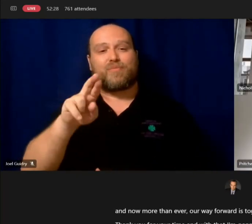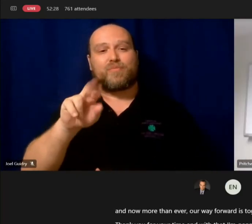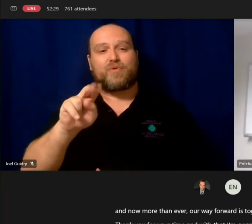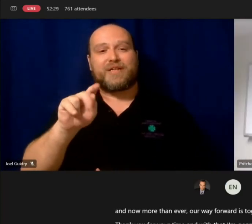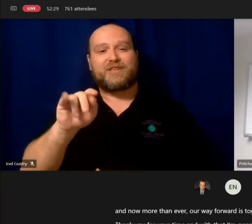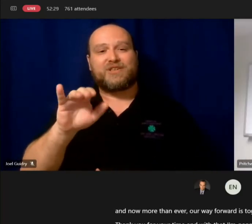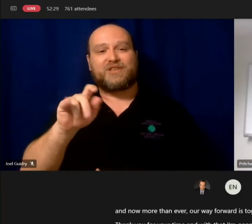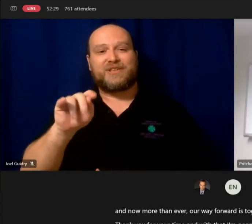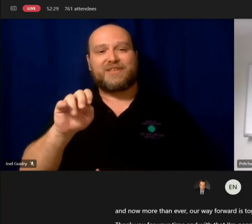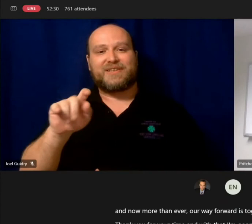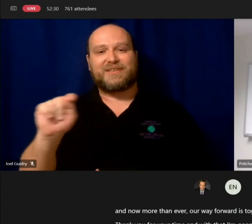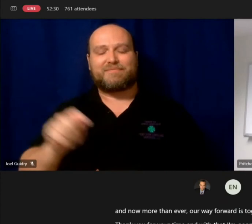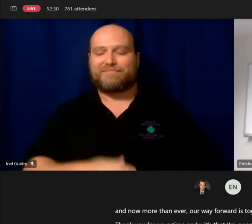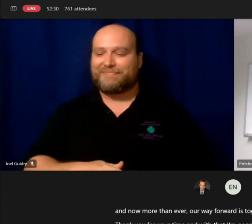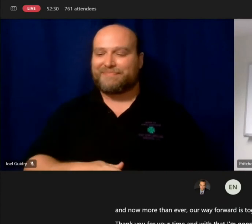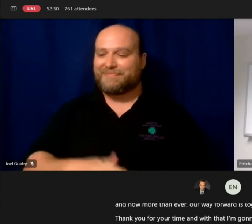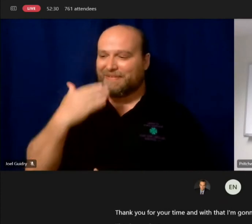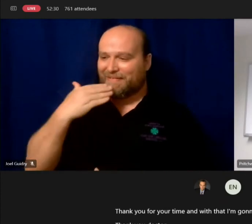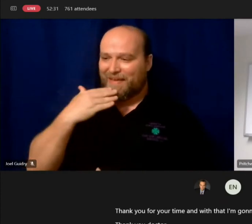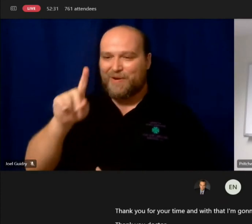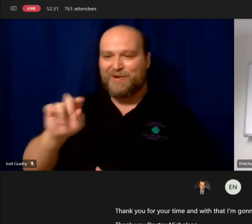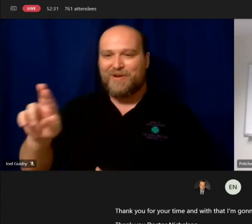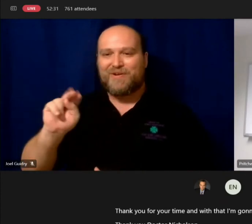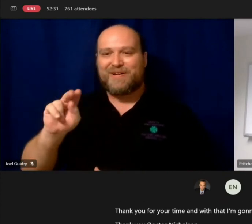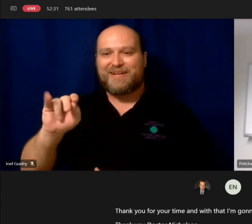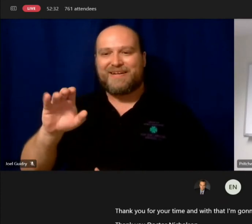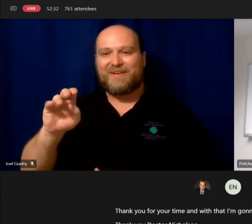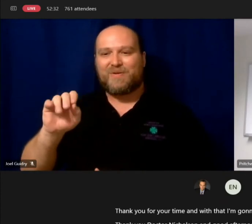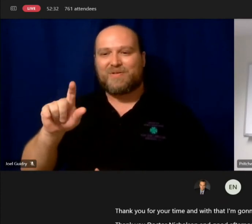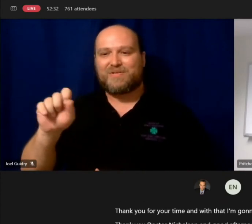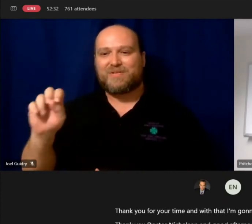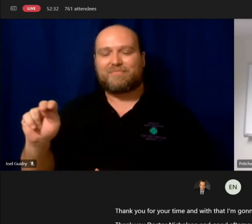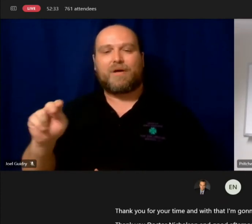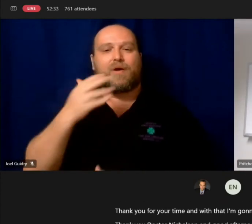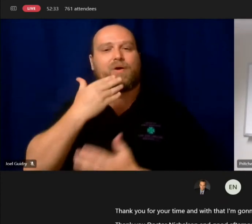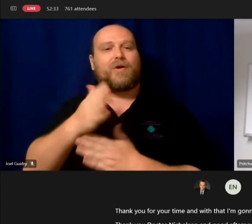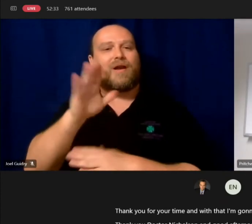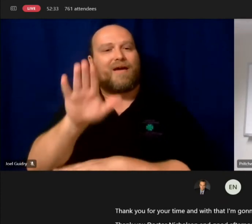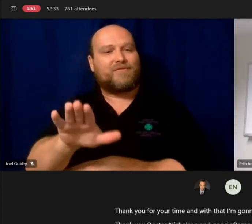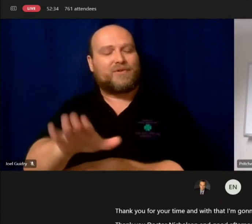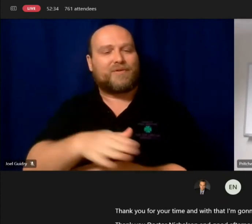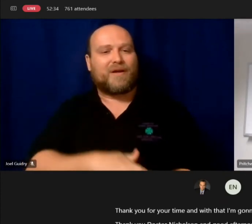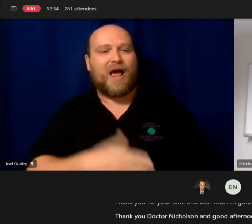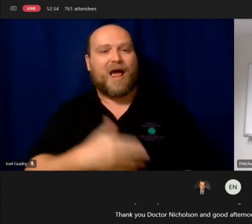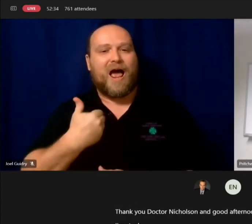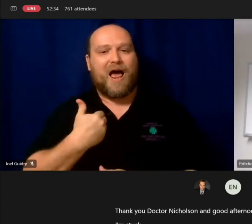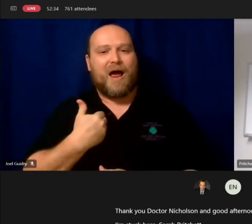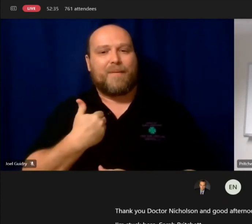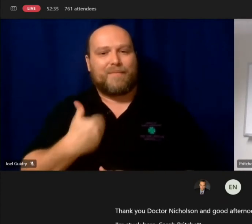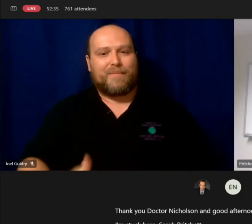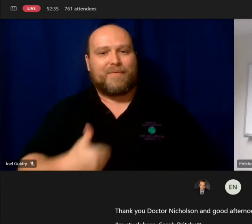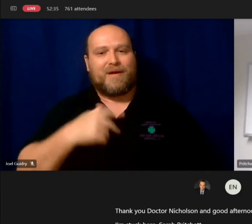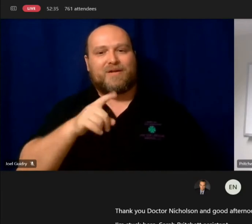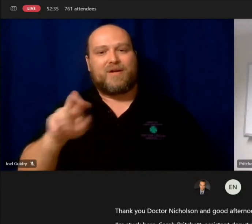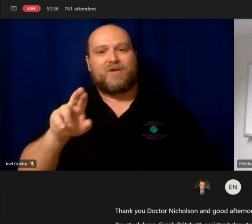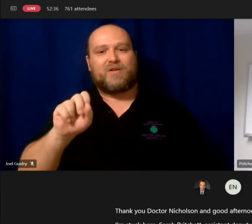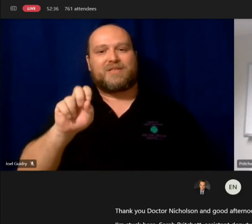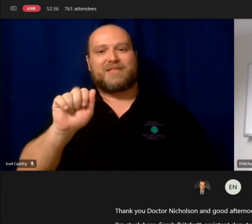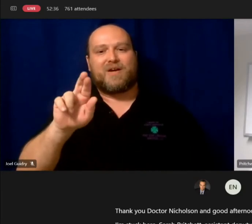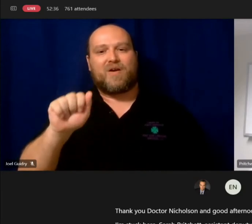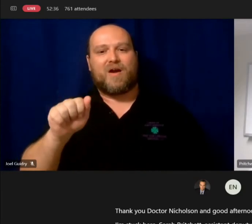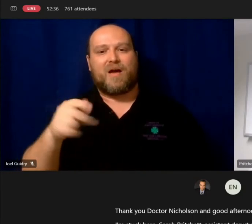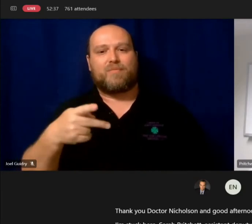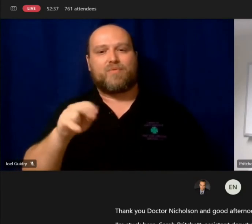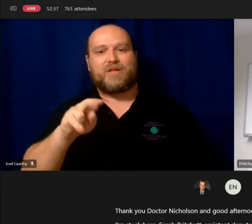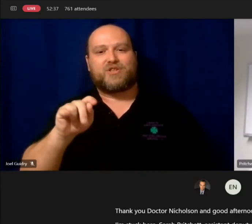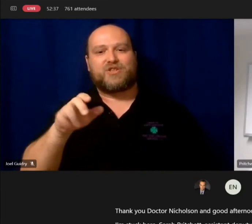Thank you, Dr. Nicholson, and good afternoon. I'm Dr. Sarah Pritchett, Assistant Deputy Superintendent for Seattle Public Schools. And I want